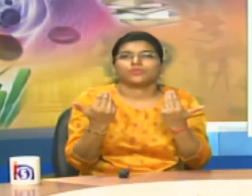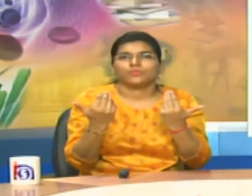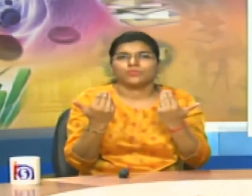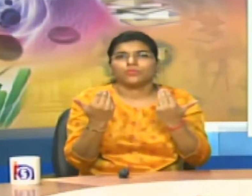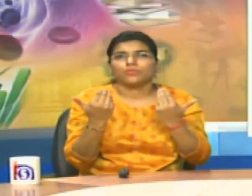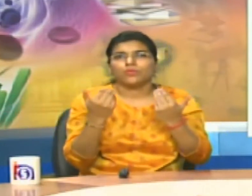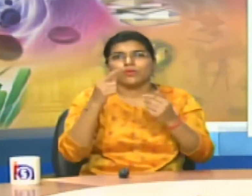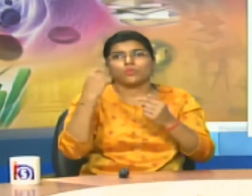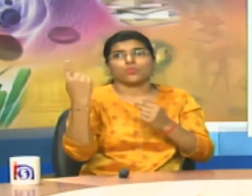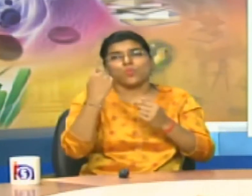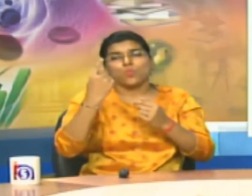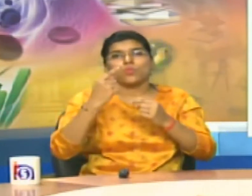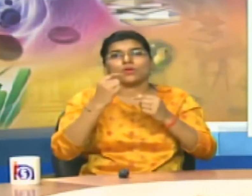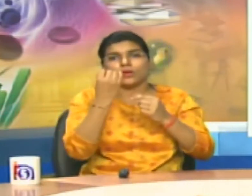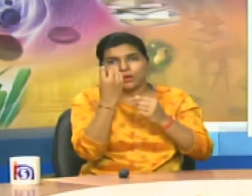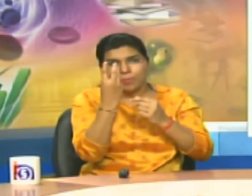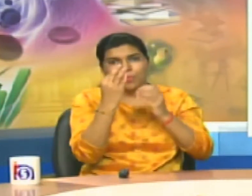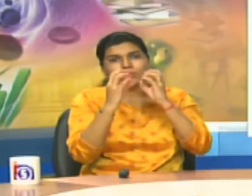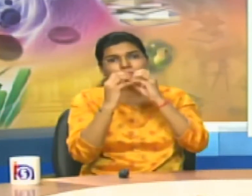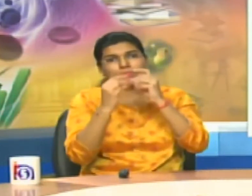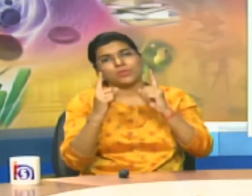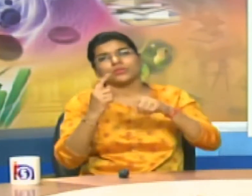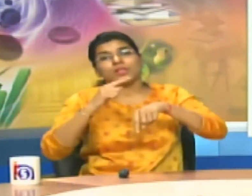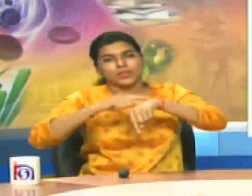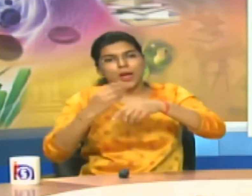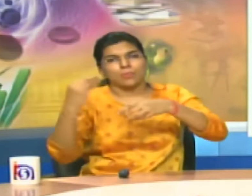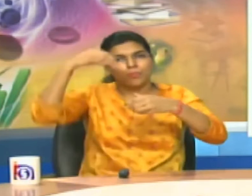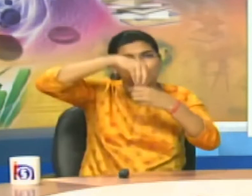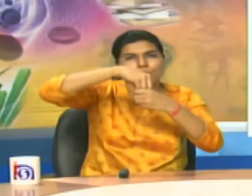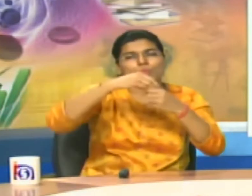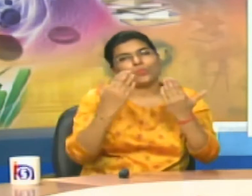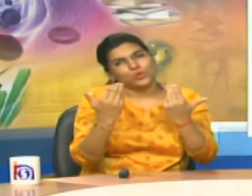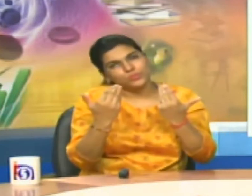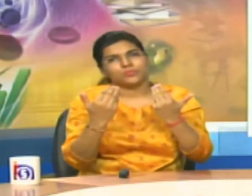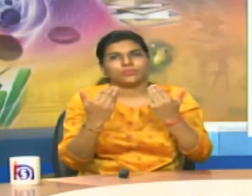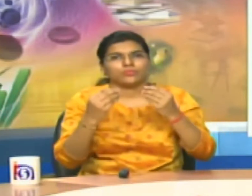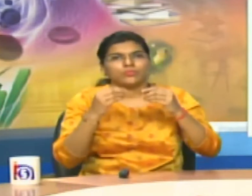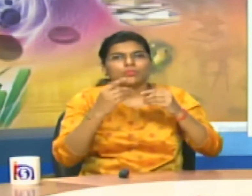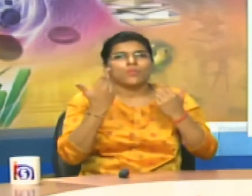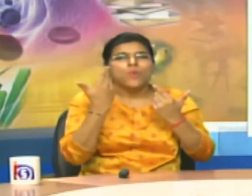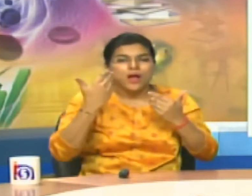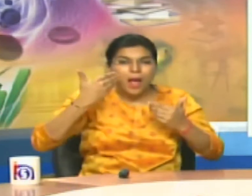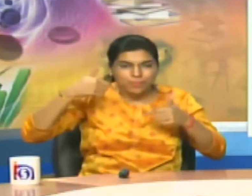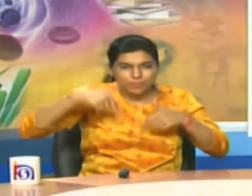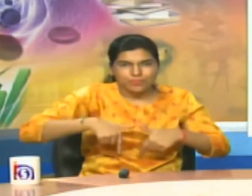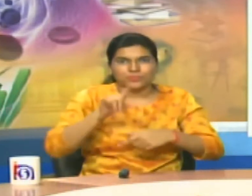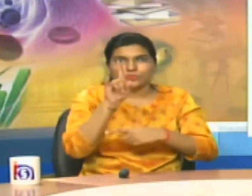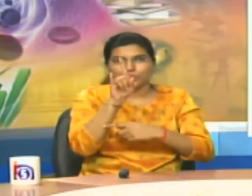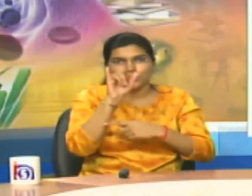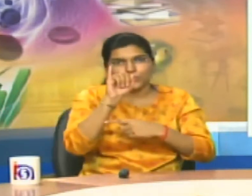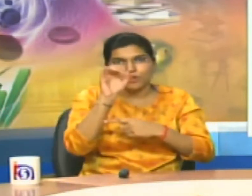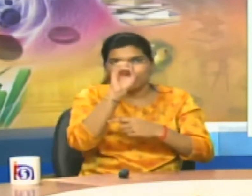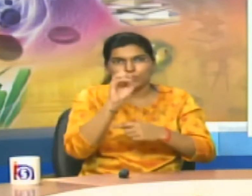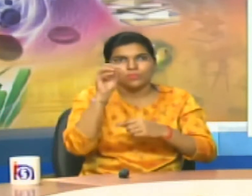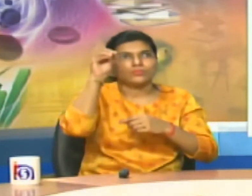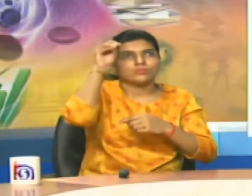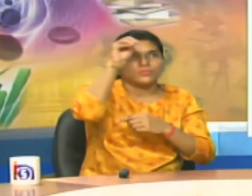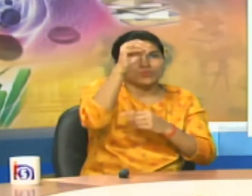numbers, we can also put text, that is also possible, and also we can